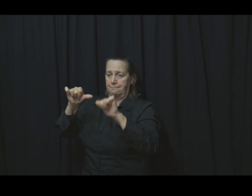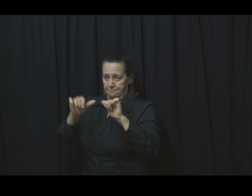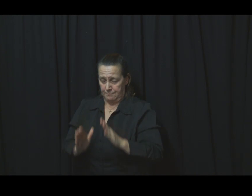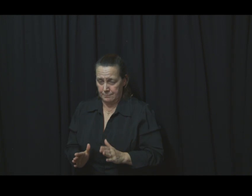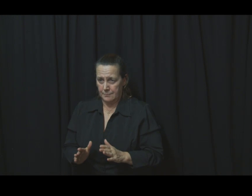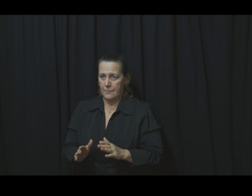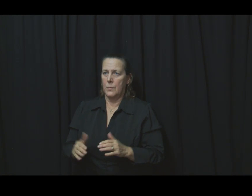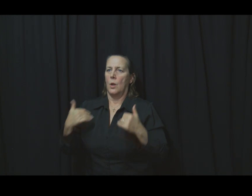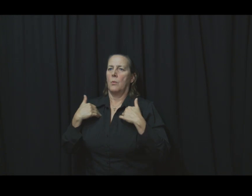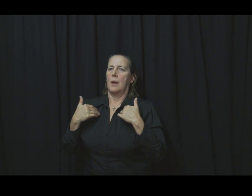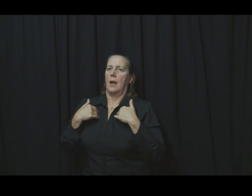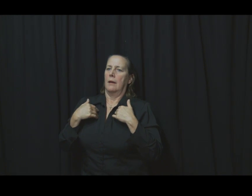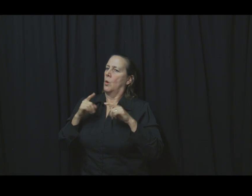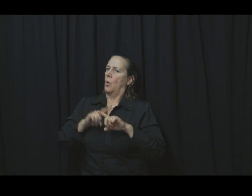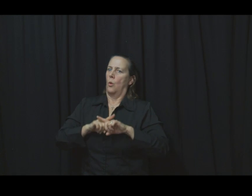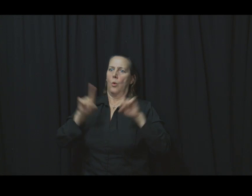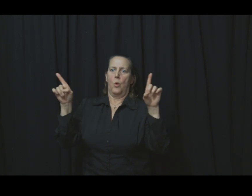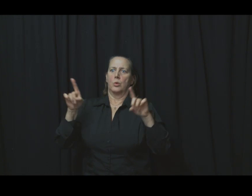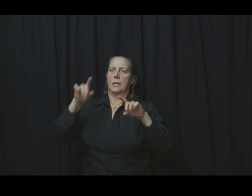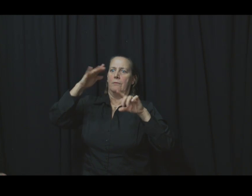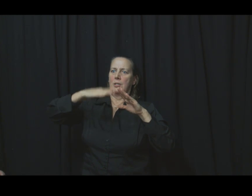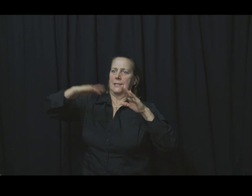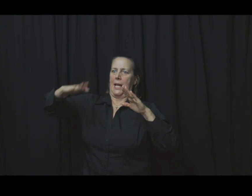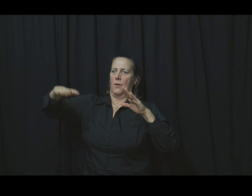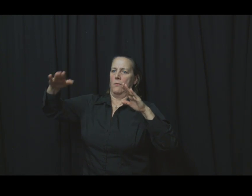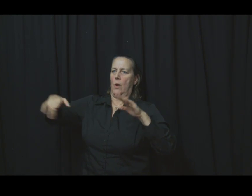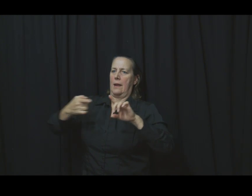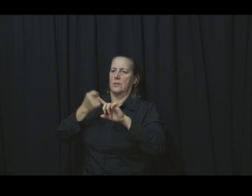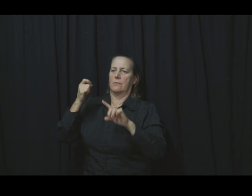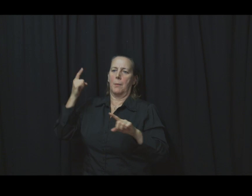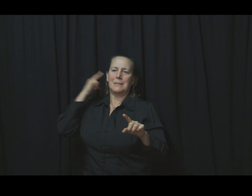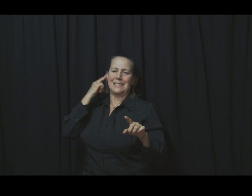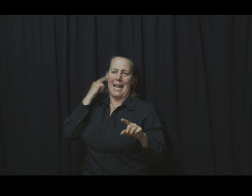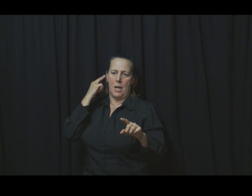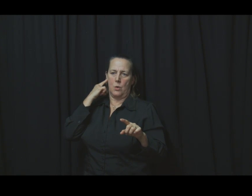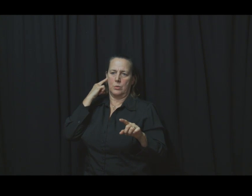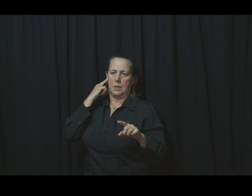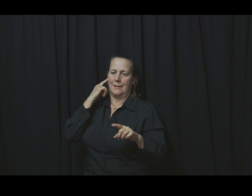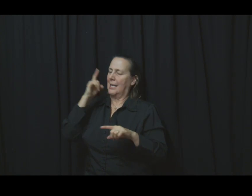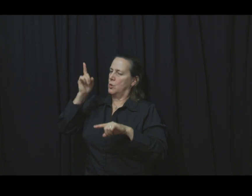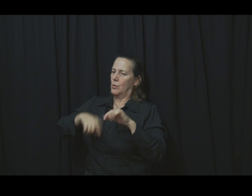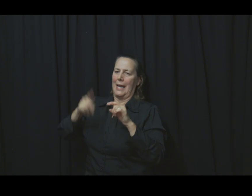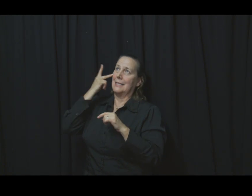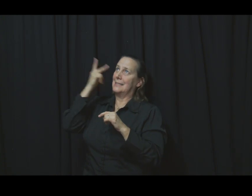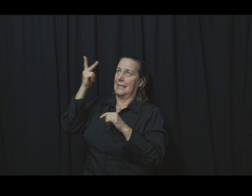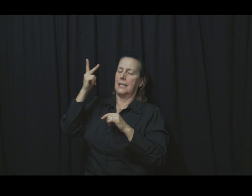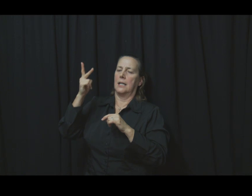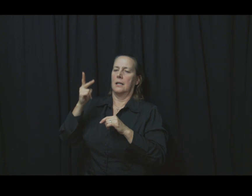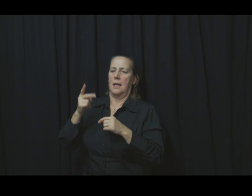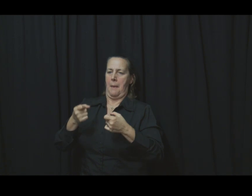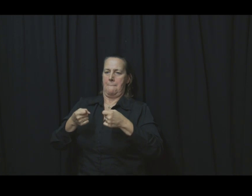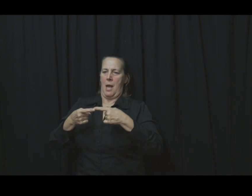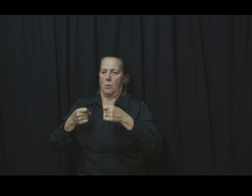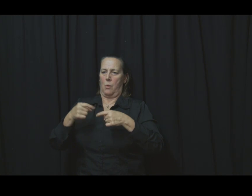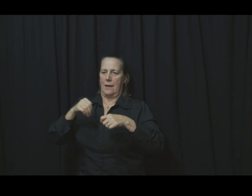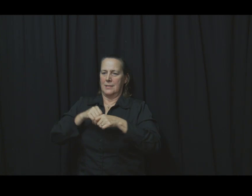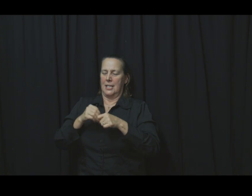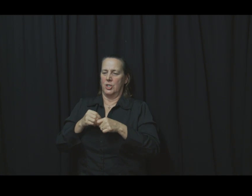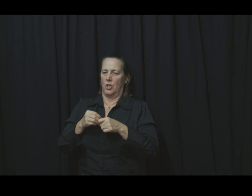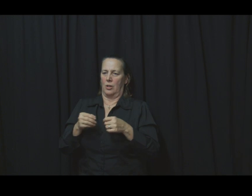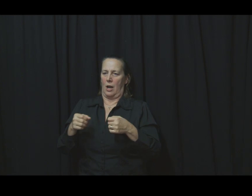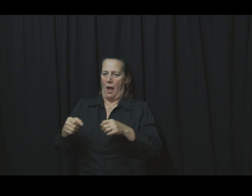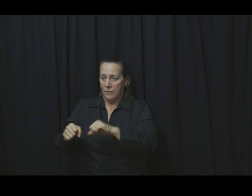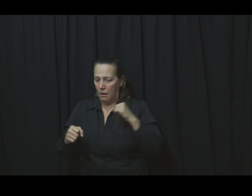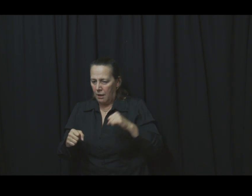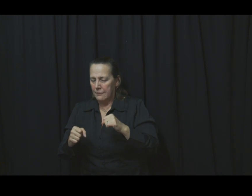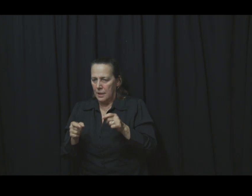there's a whole nother bunch of waves of light that are much longer. The microwaves in your oven are about that long. The radar at